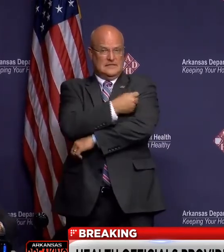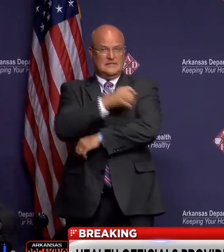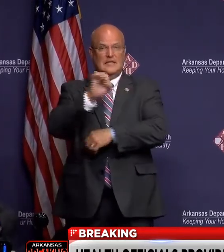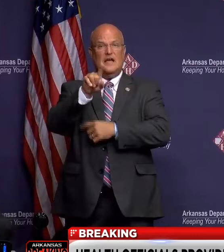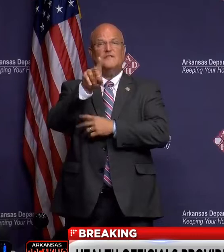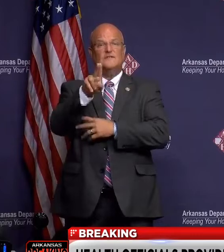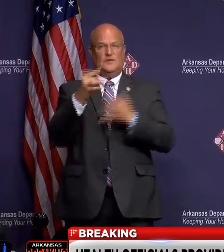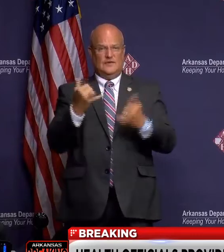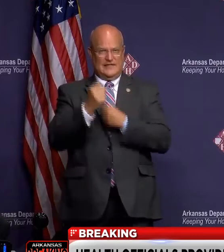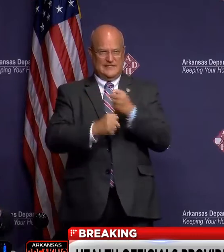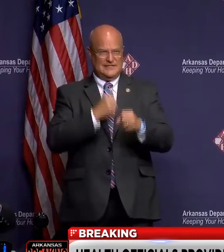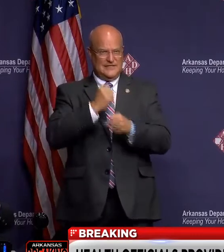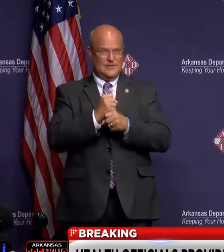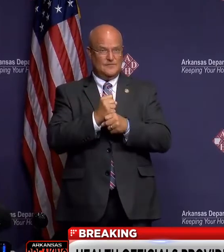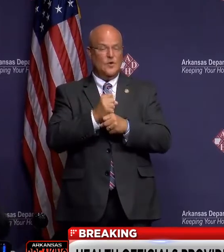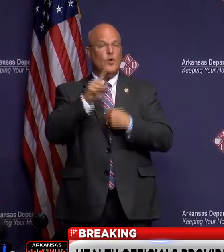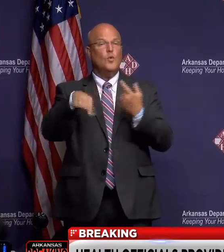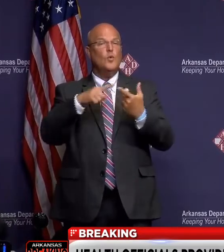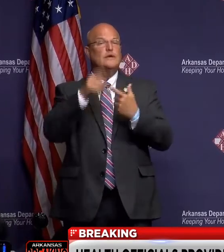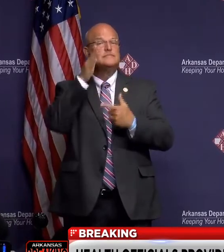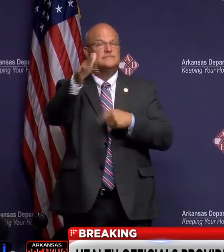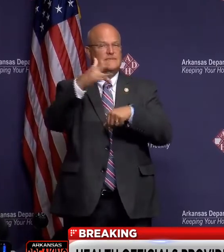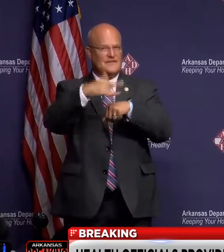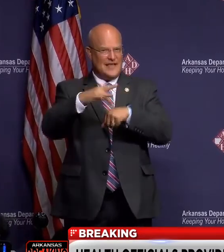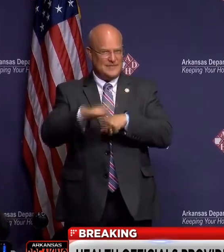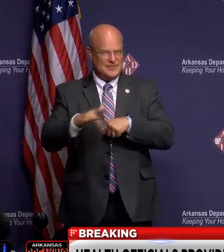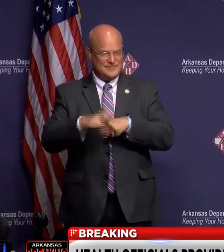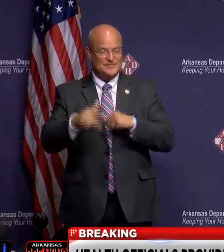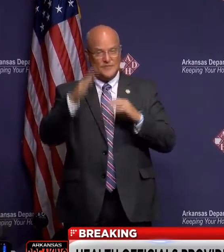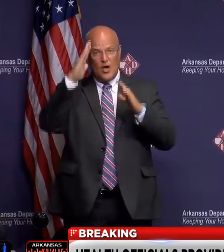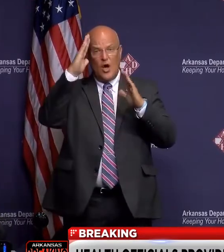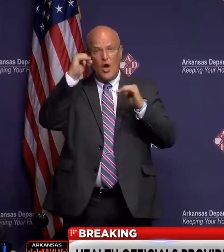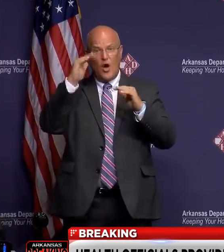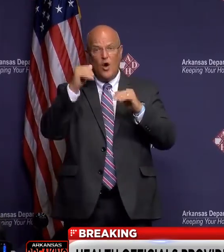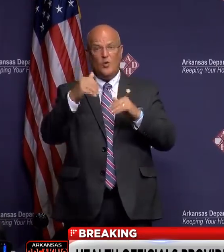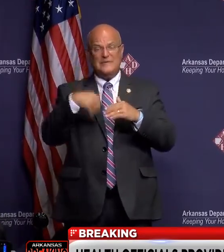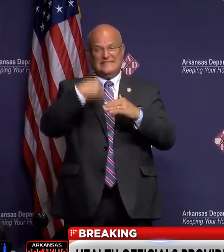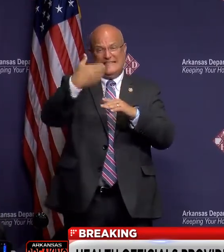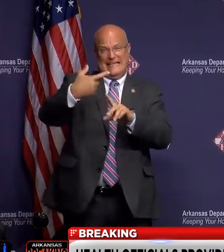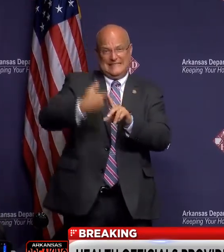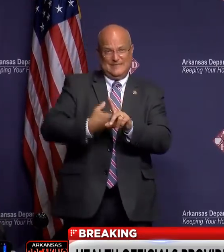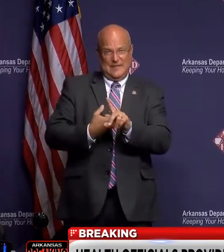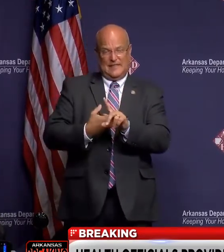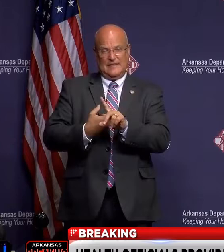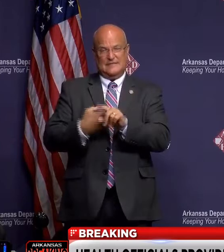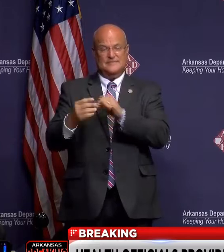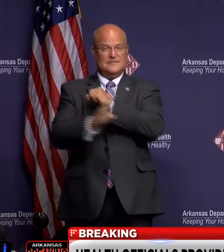vaccine this year when they're available. They hope to be available this next month.